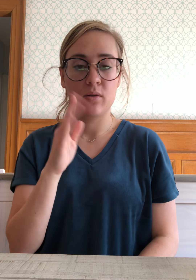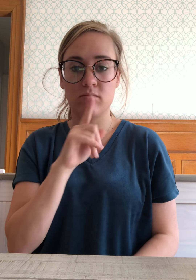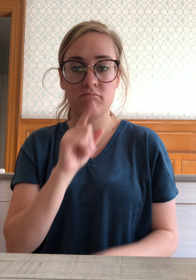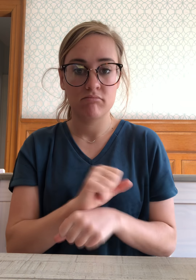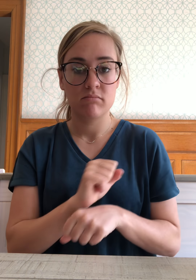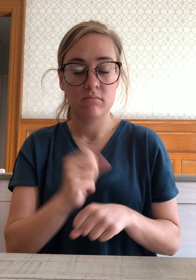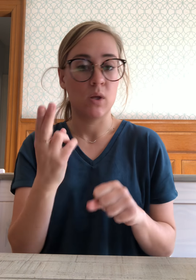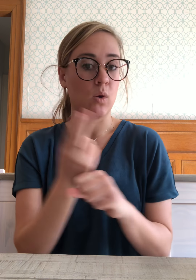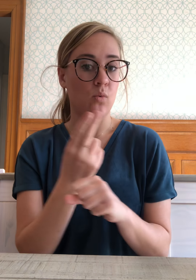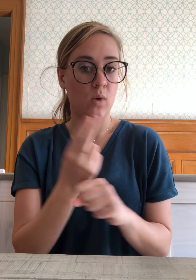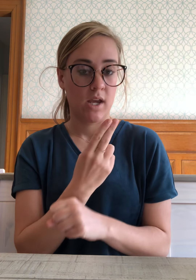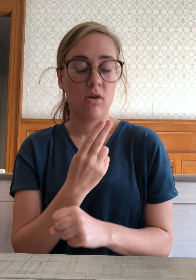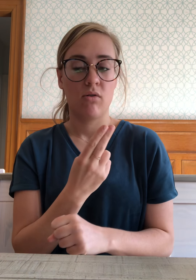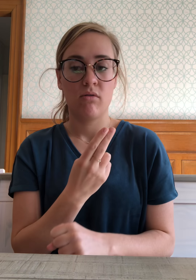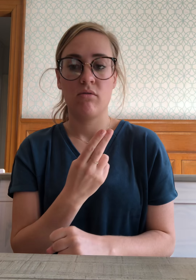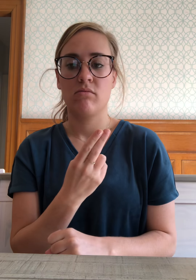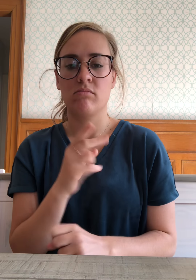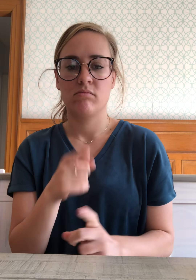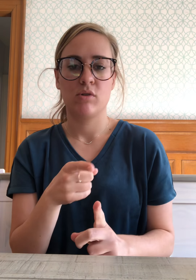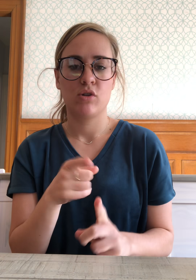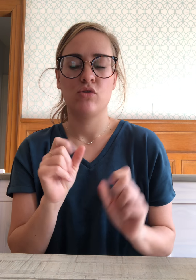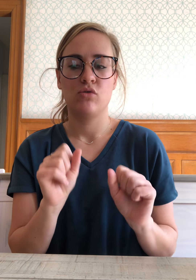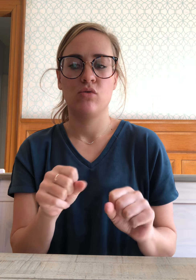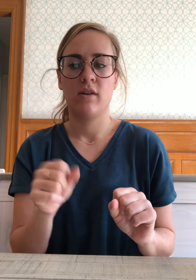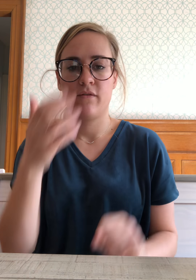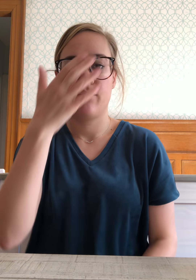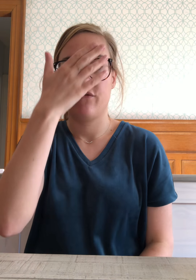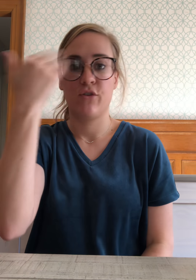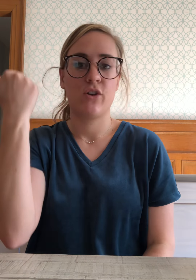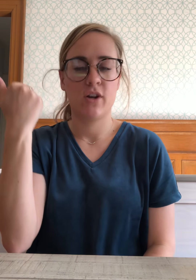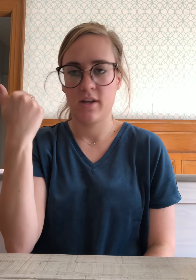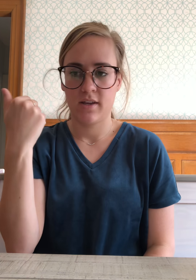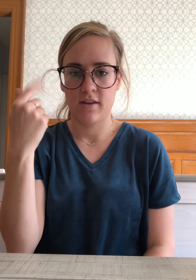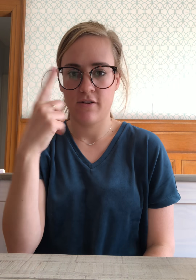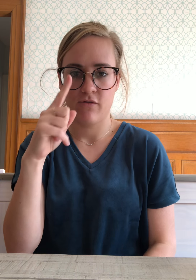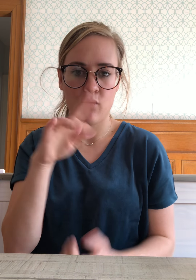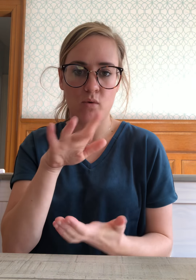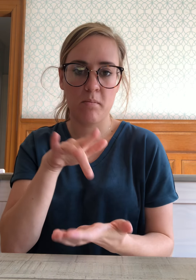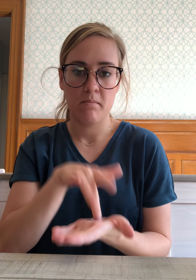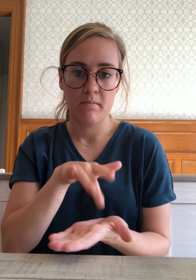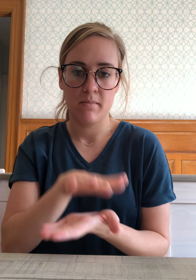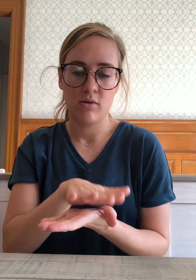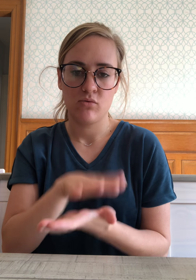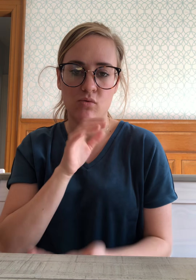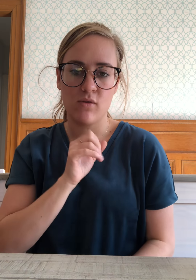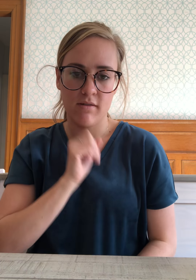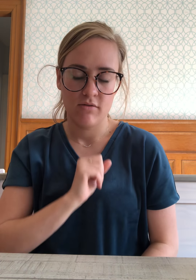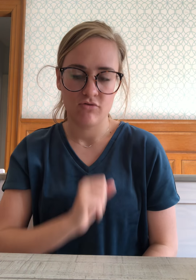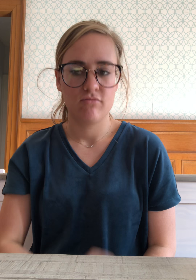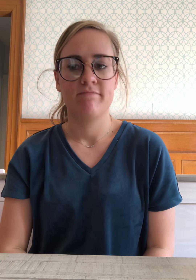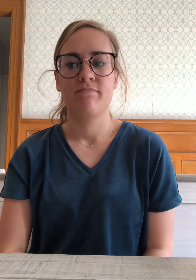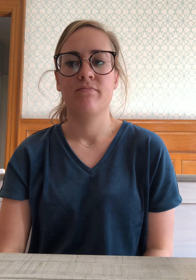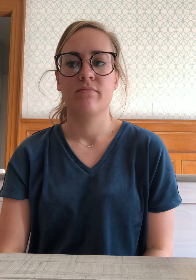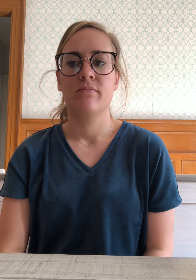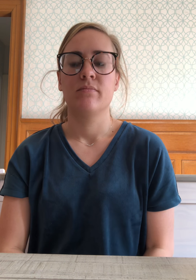devices. You can forget about it in the middle school crowd. So you need somebody very disciplined, and